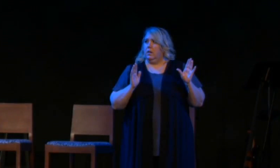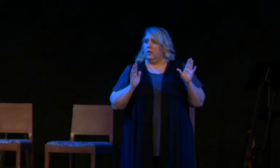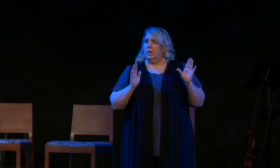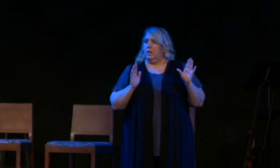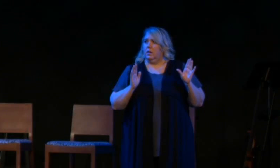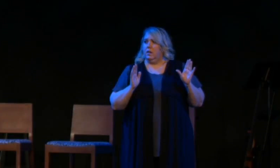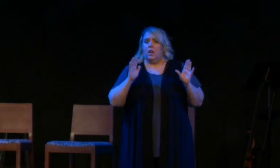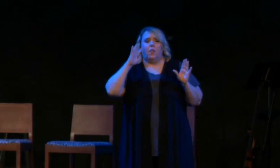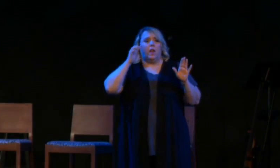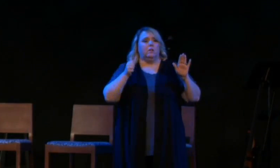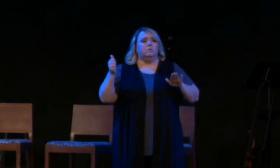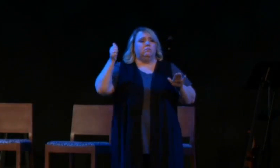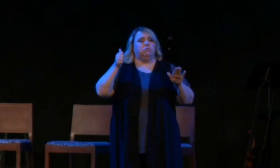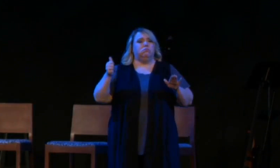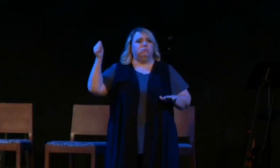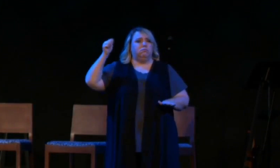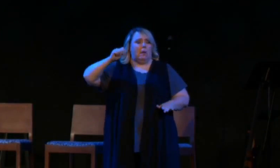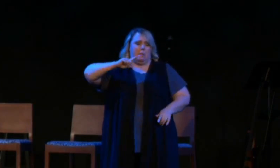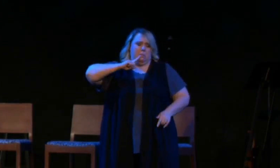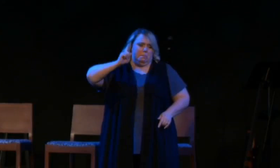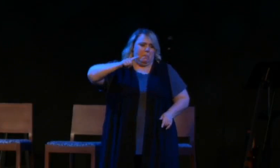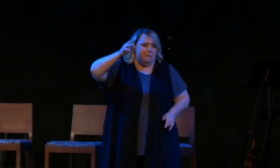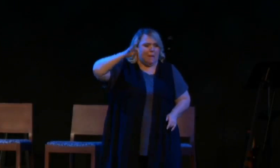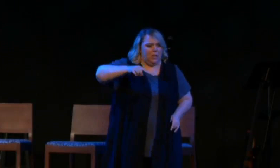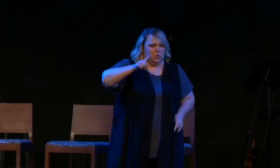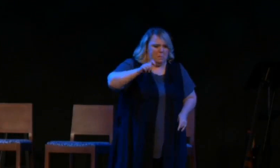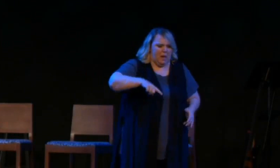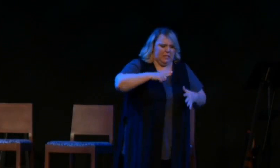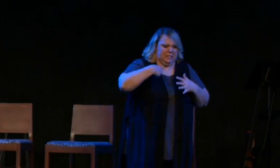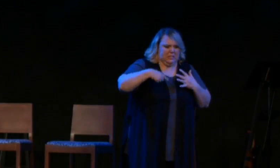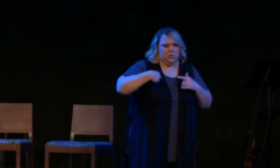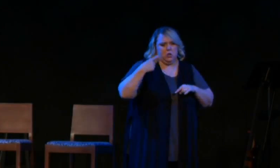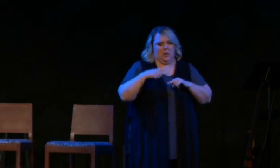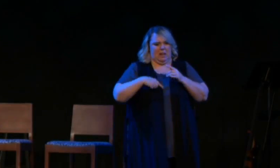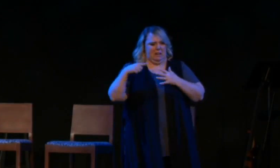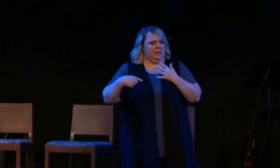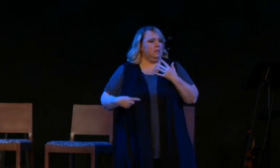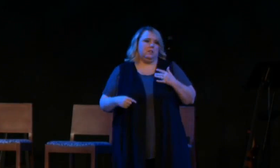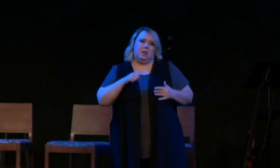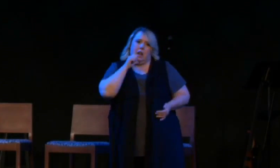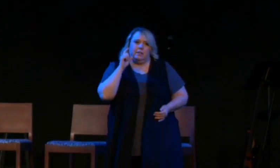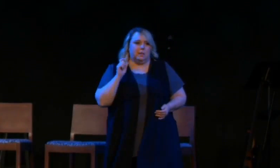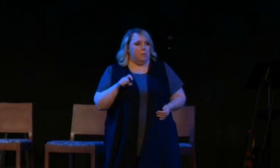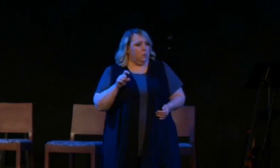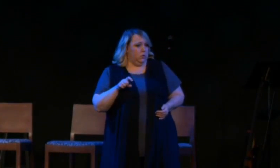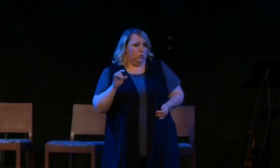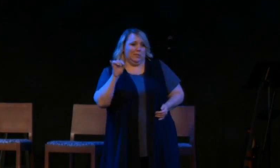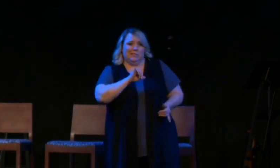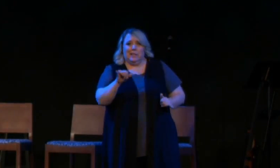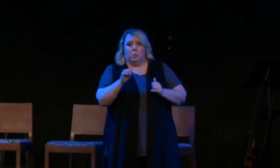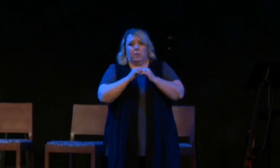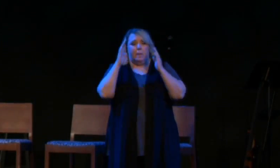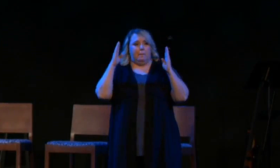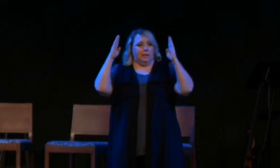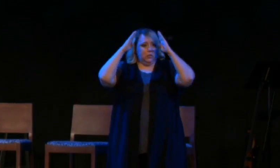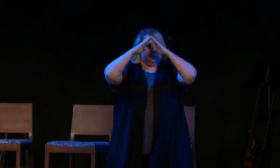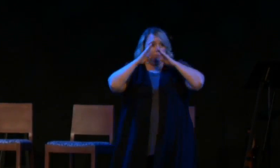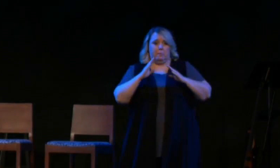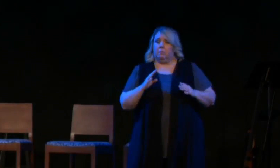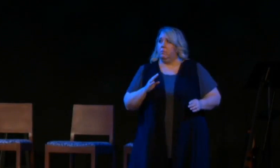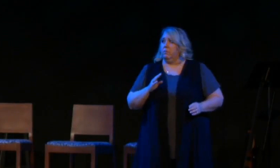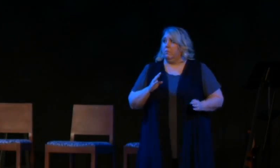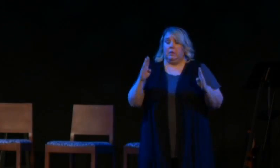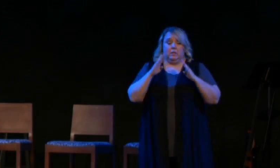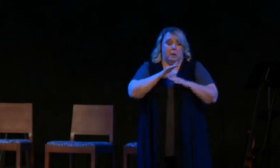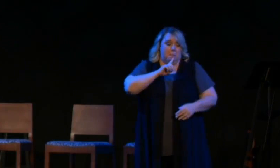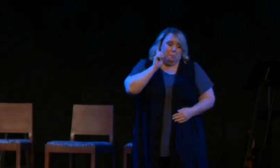their pastors, you have to do this or you can't do this. And it likewise tells the bishop that the bishops